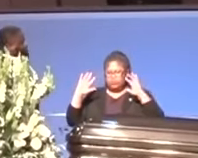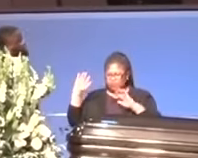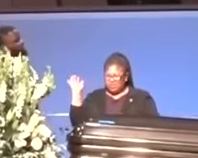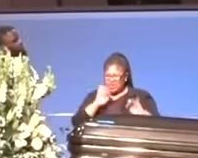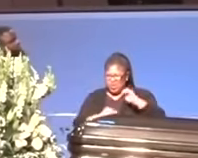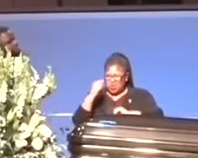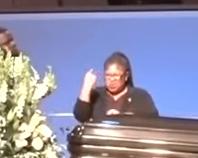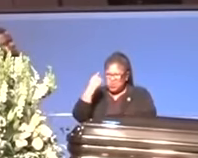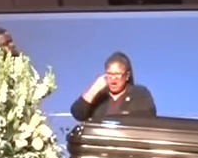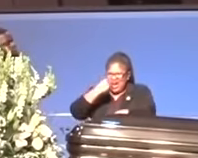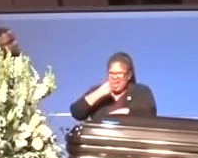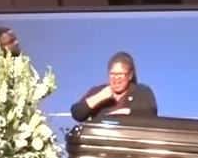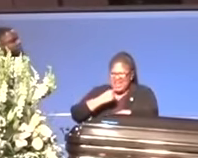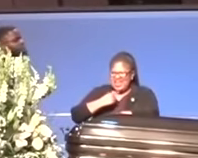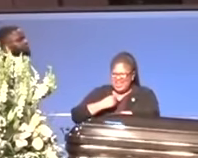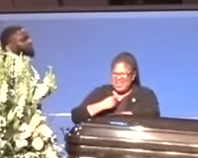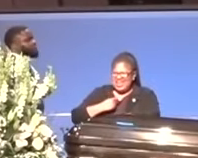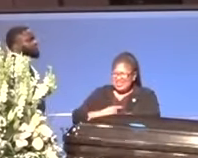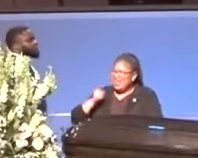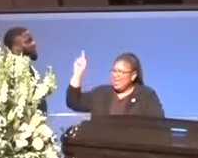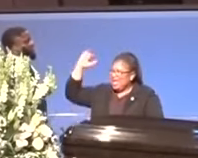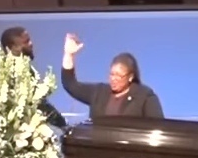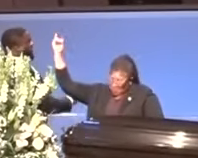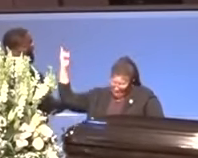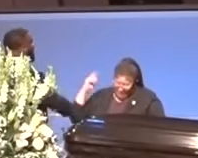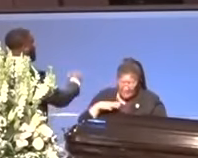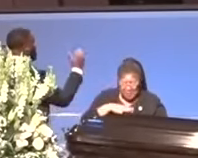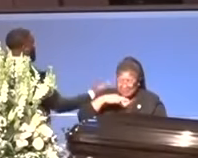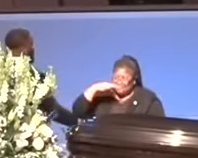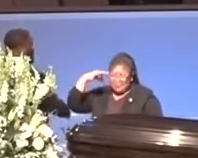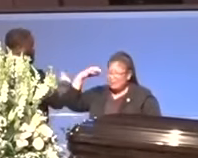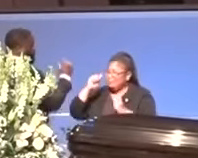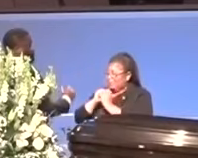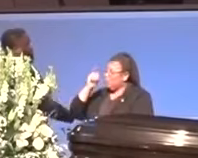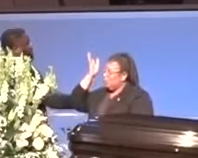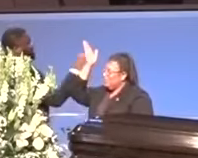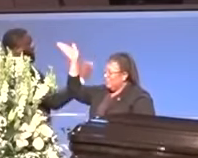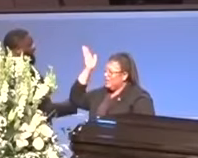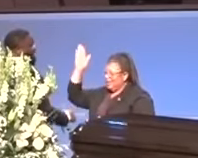One of these days you're going to come back and give me a win.